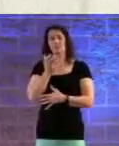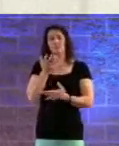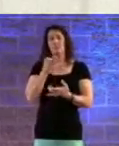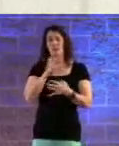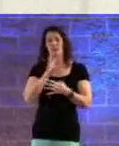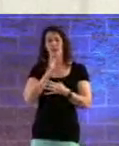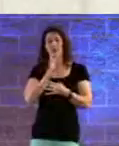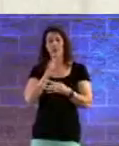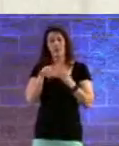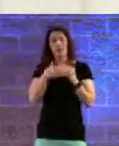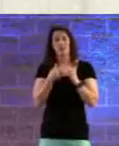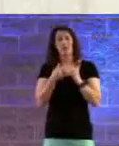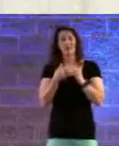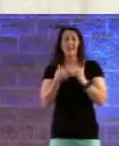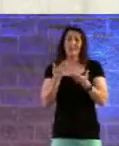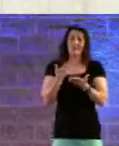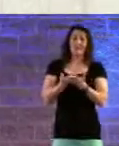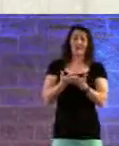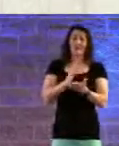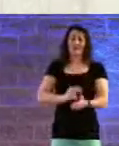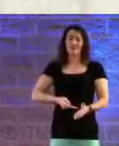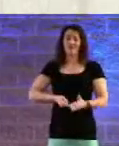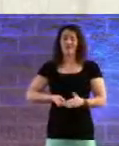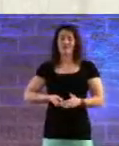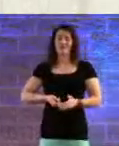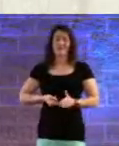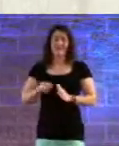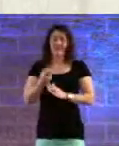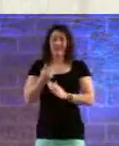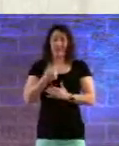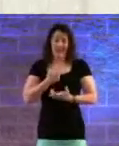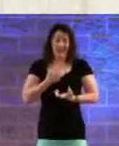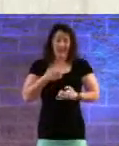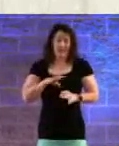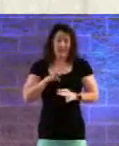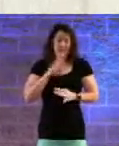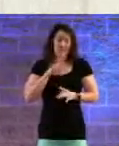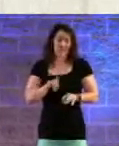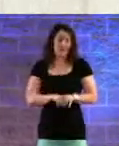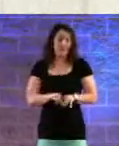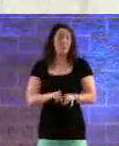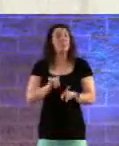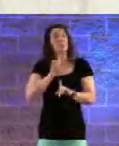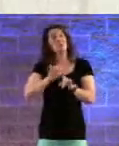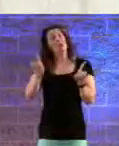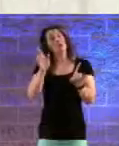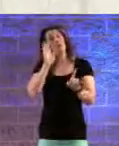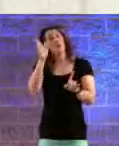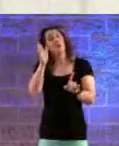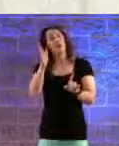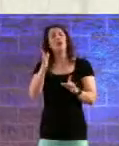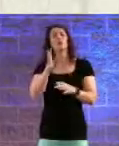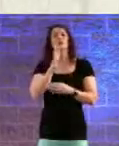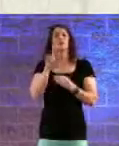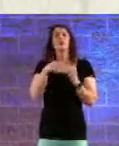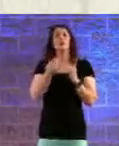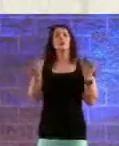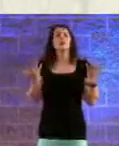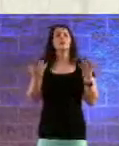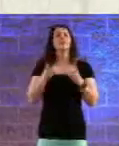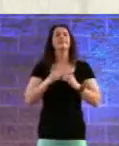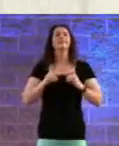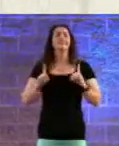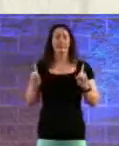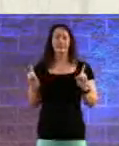pastor, I'd rather not talk about it, but I'm going to. I want to talk about the subject of divorce.